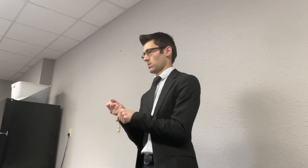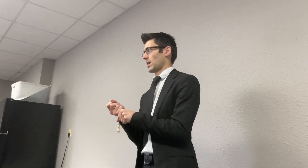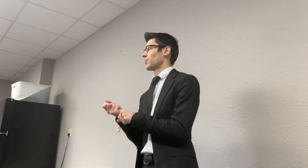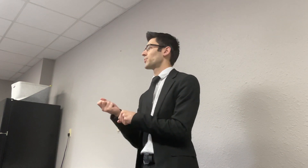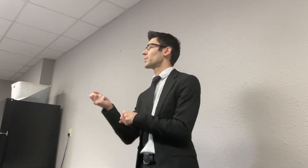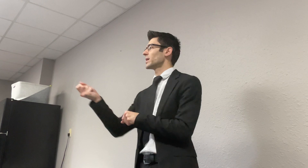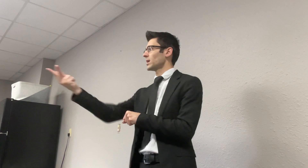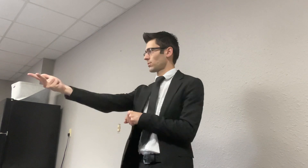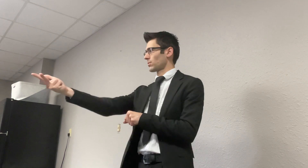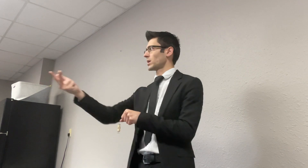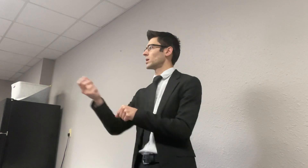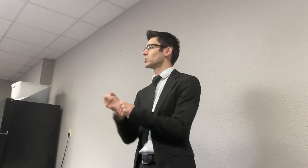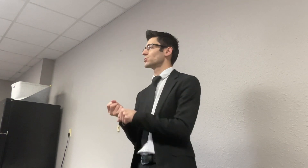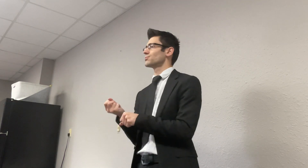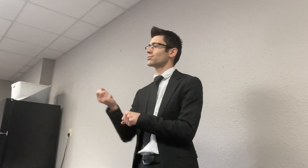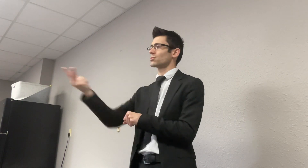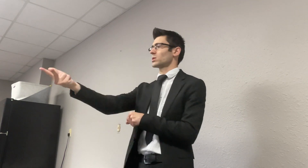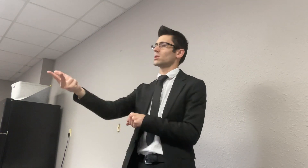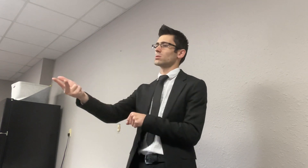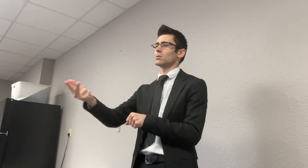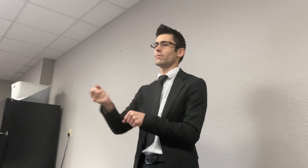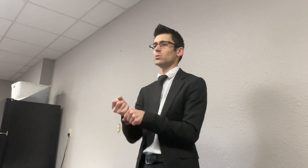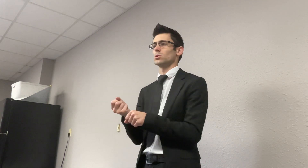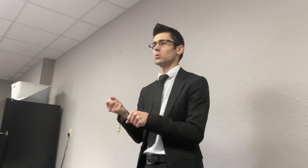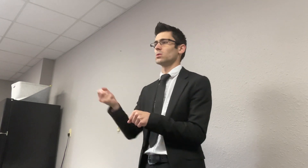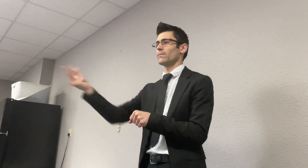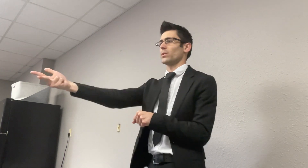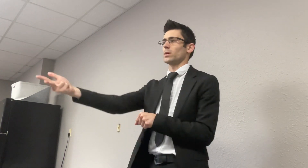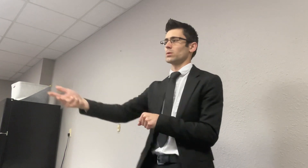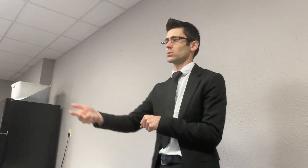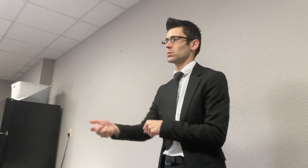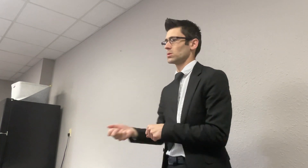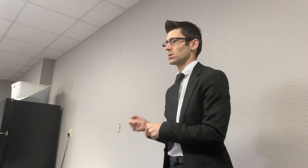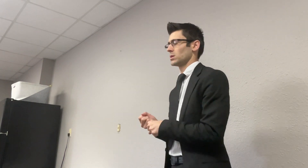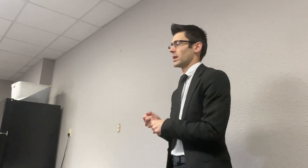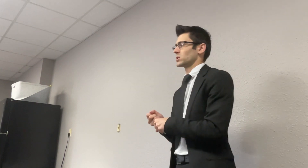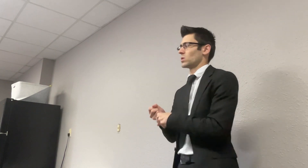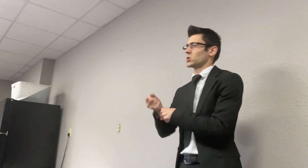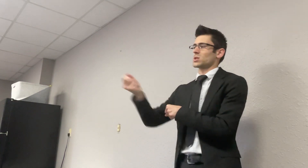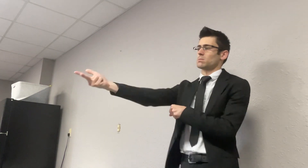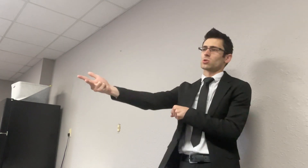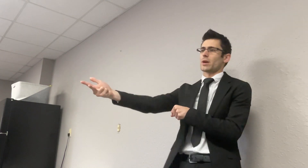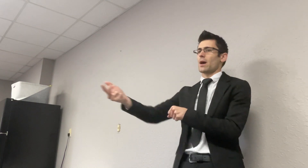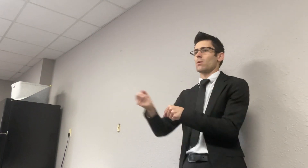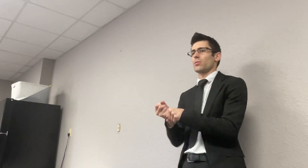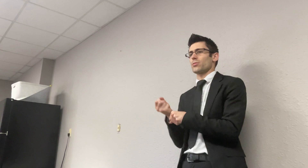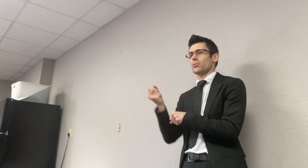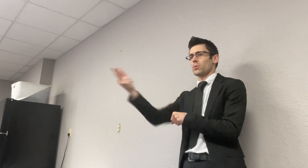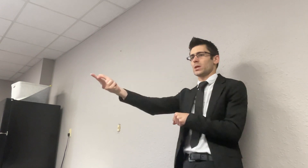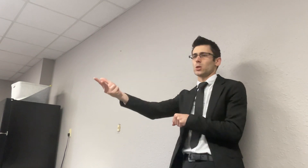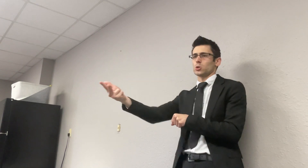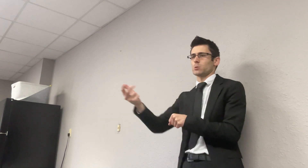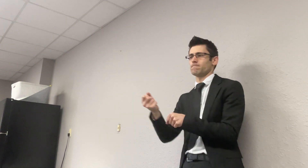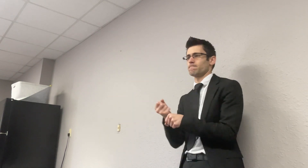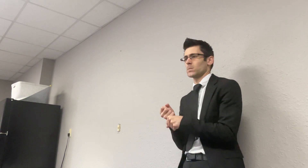At 3 years. 3 years. Oh, 3 years. gosh. Yeah, so it just comes straight out. 3 years.